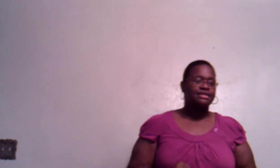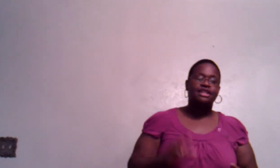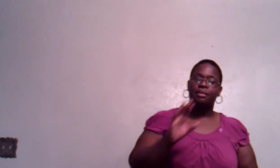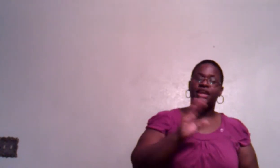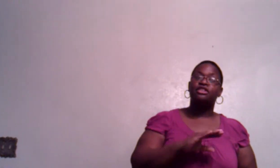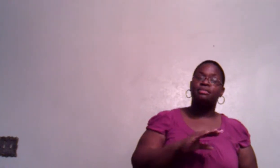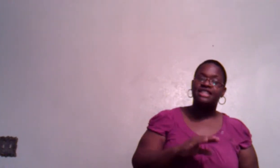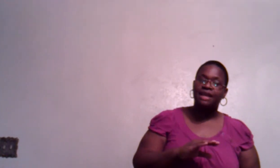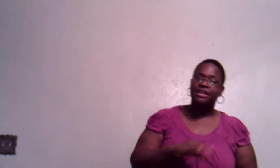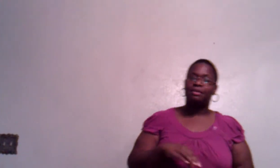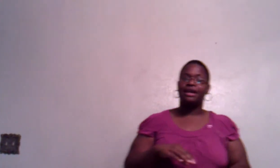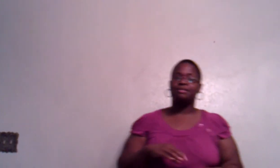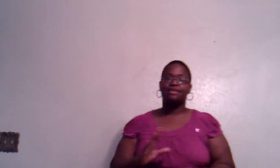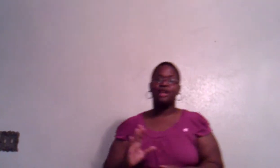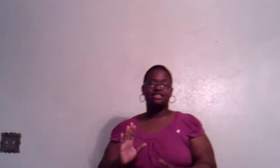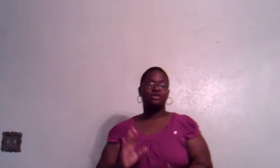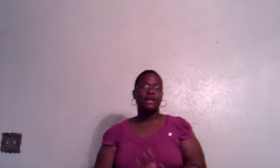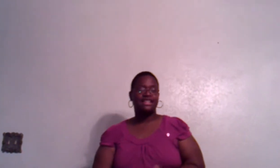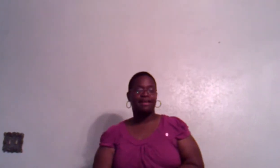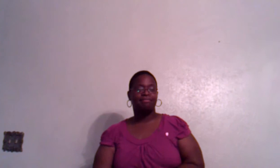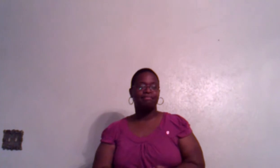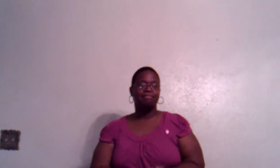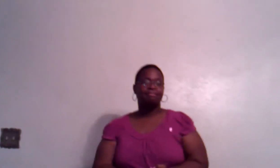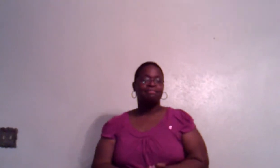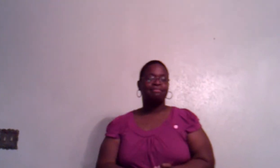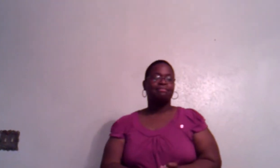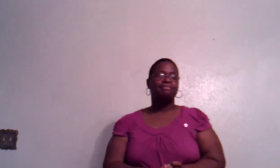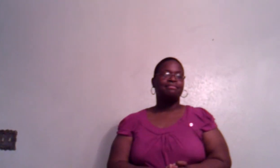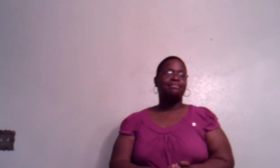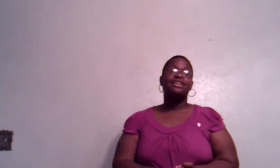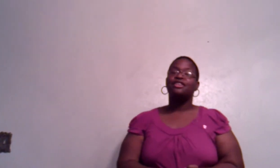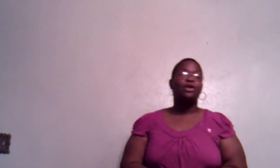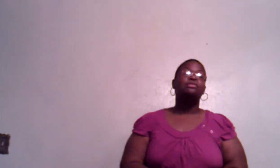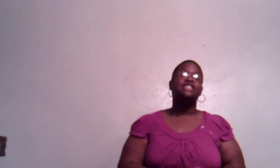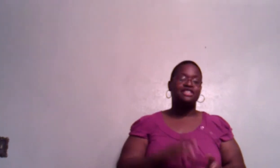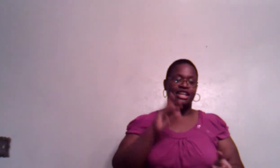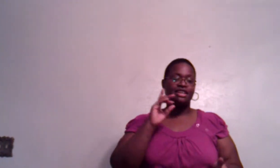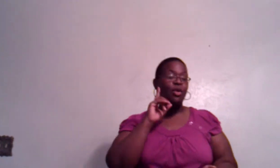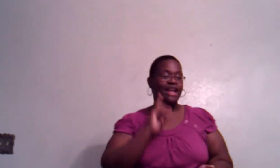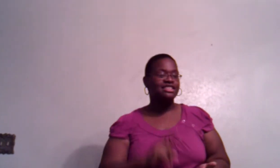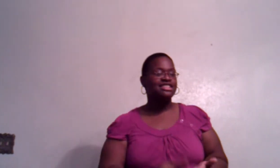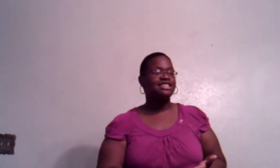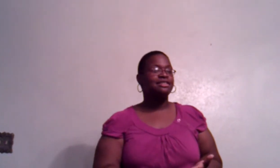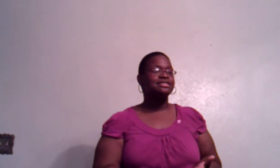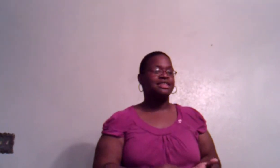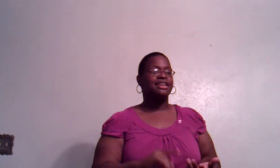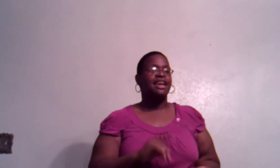I'm going to give you a little bit of time to think about it. Give you guys a little wait time. Can we work together? No, just think quietly to yourself.